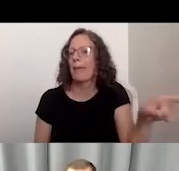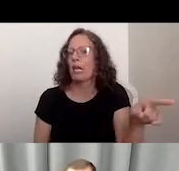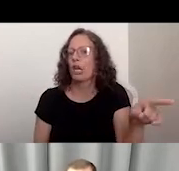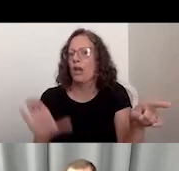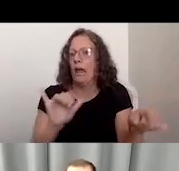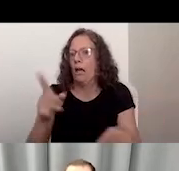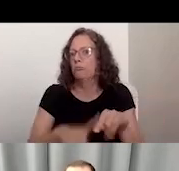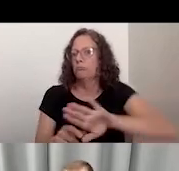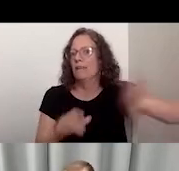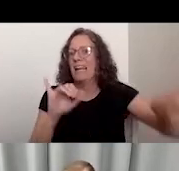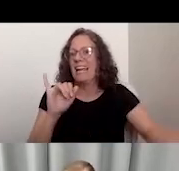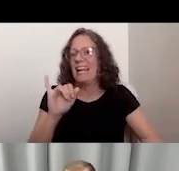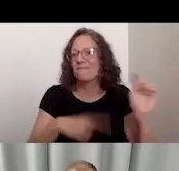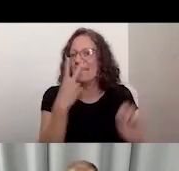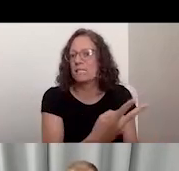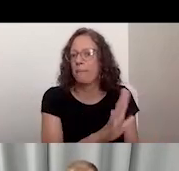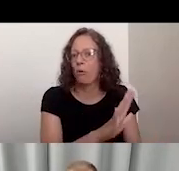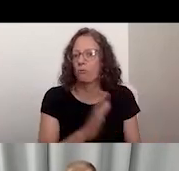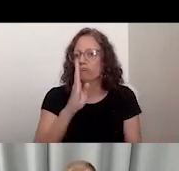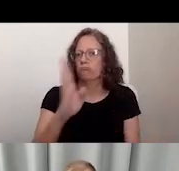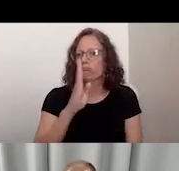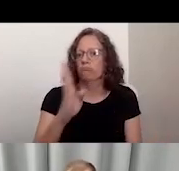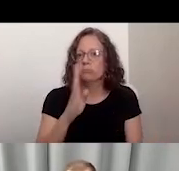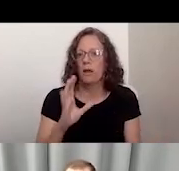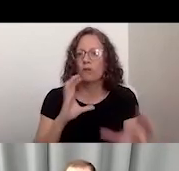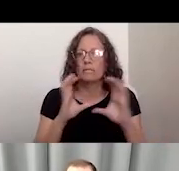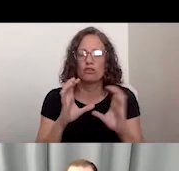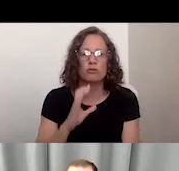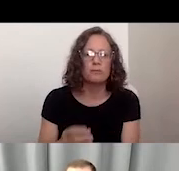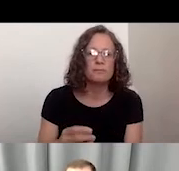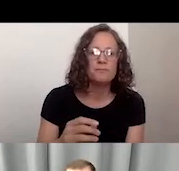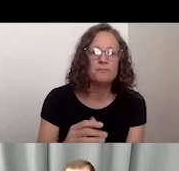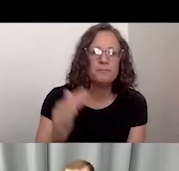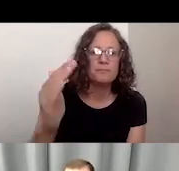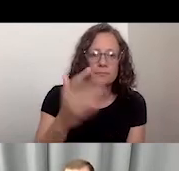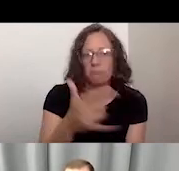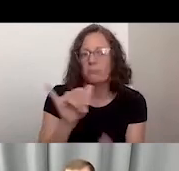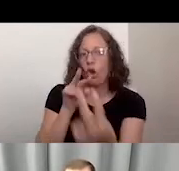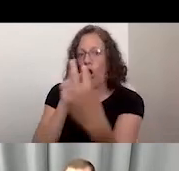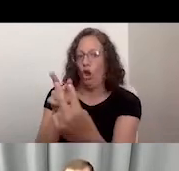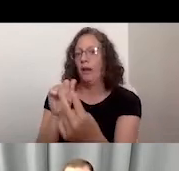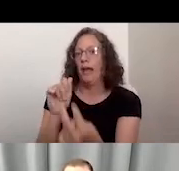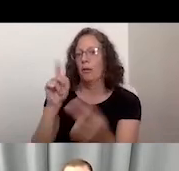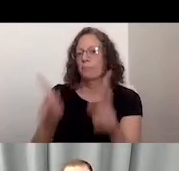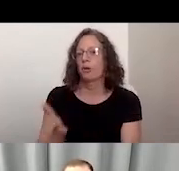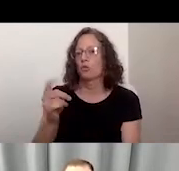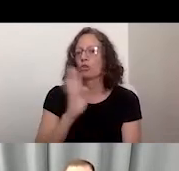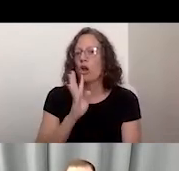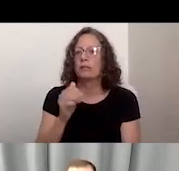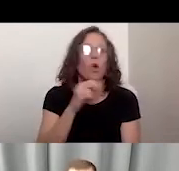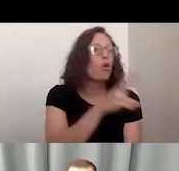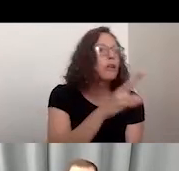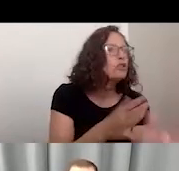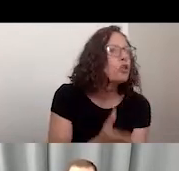to the deaf person, act like the interpreter isn't in the room, okay? And look at me while you're talking to me. Don't look at the interpreter. Make